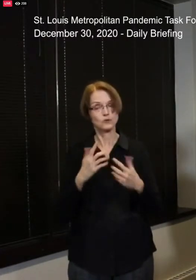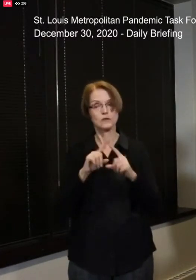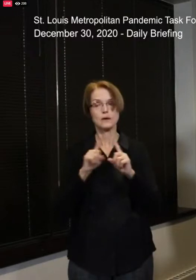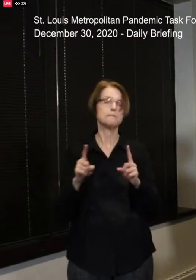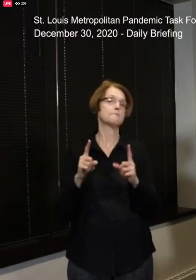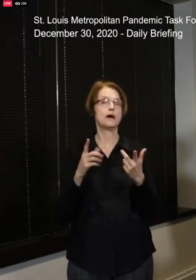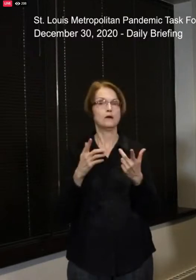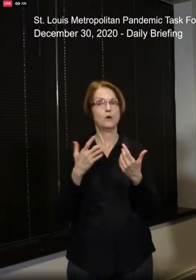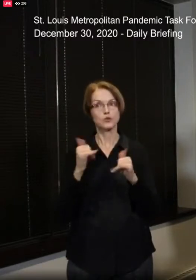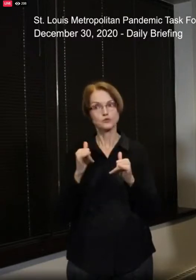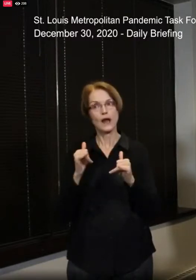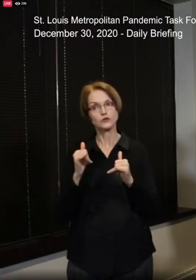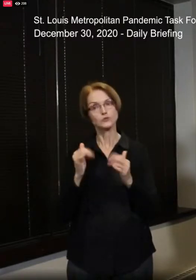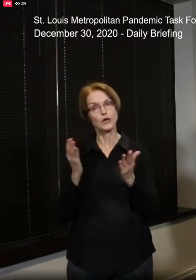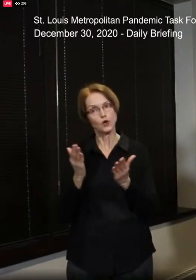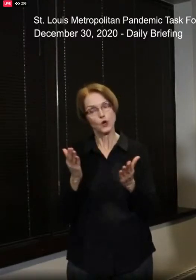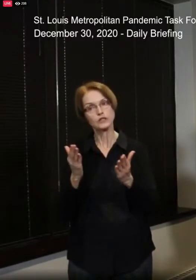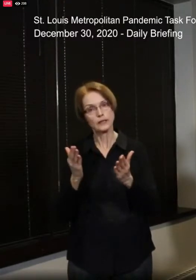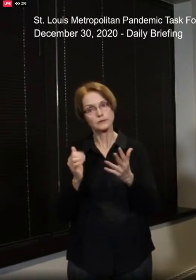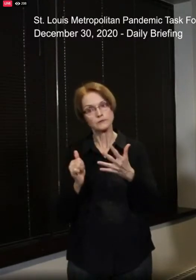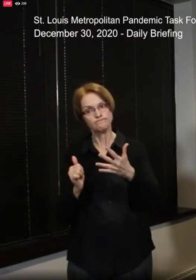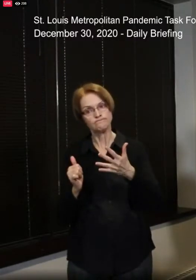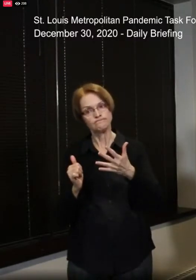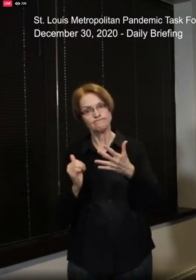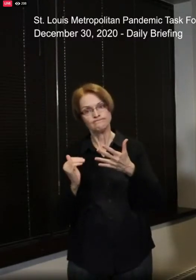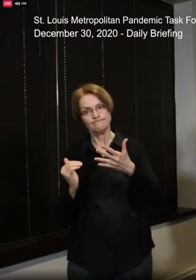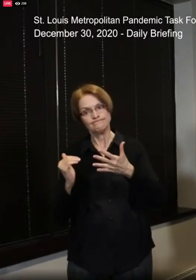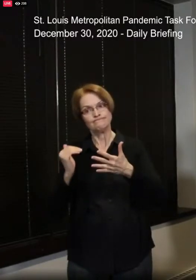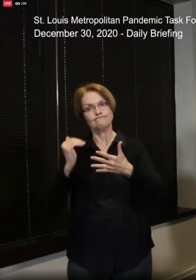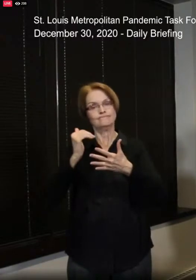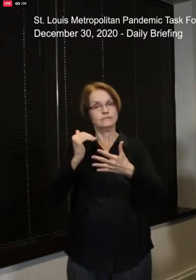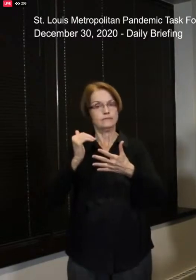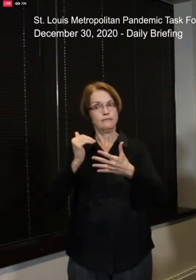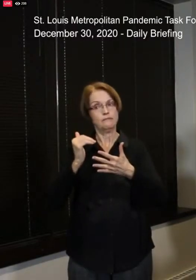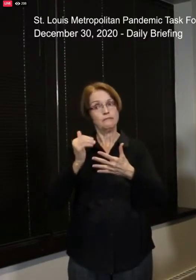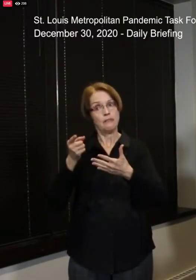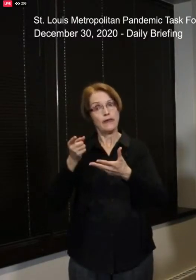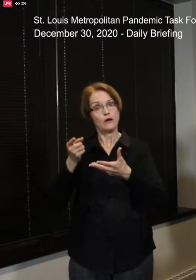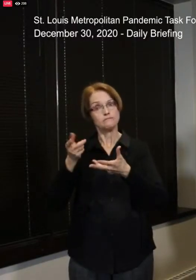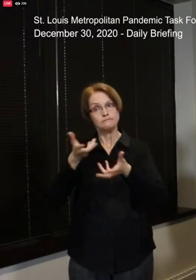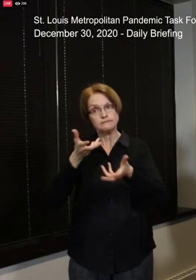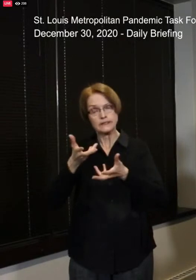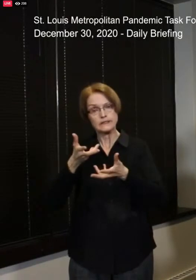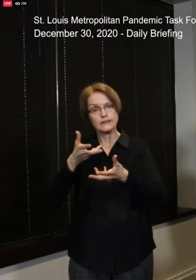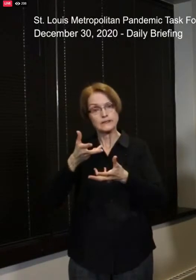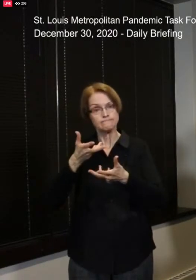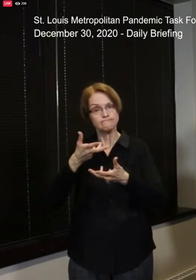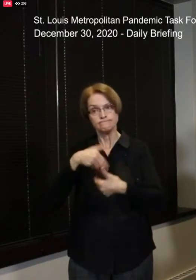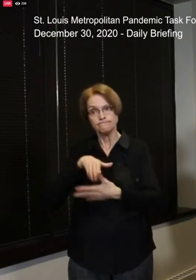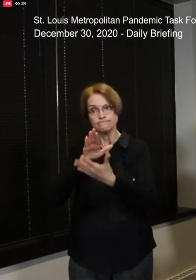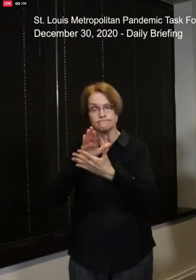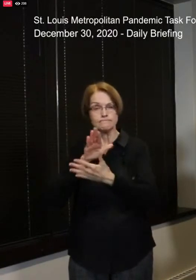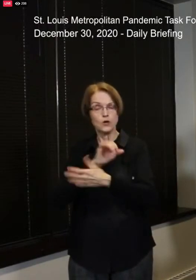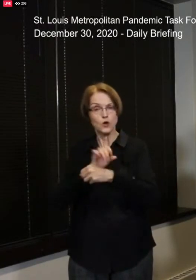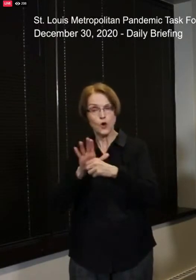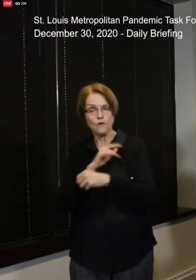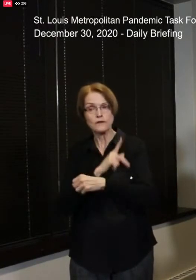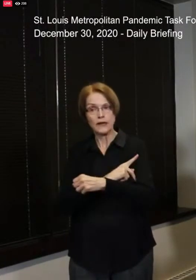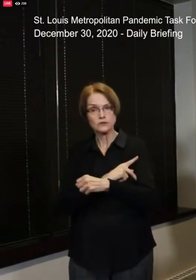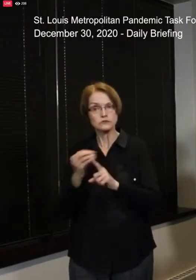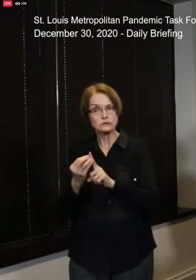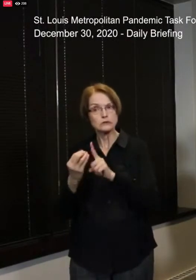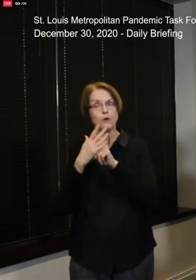to the front of the line because they are dealing with these COVID patients as well, and many of them are being exposed. And